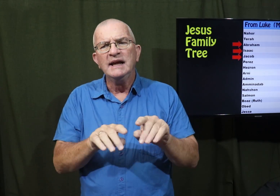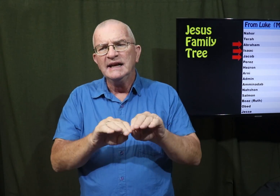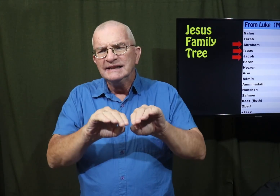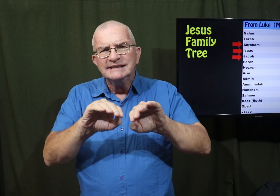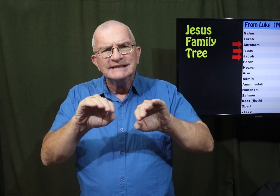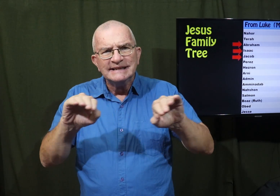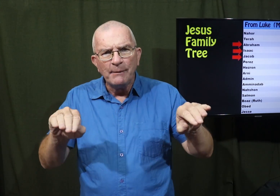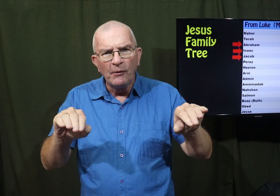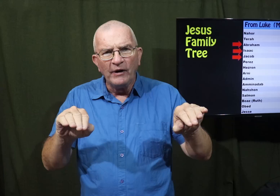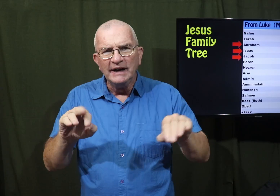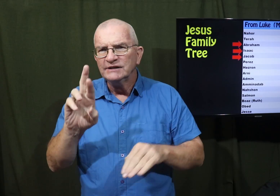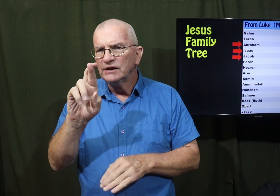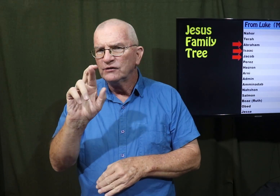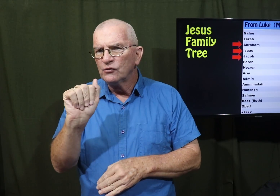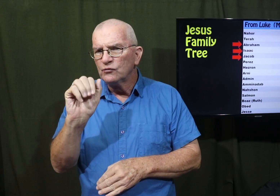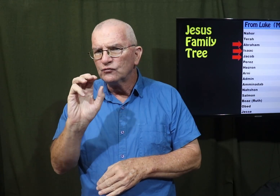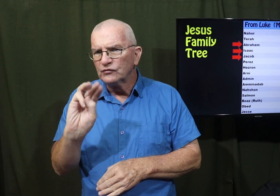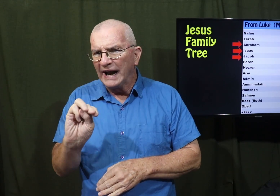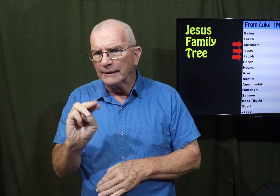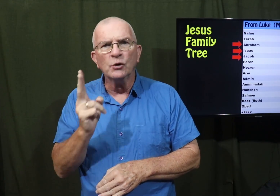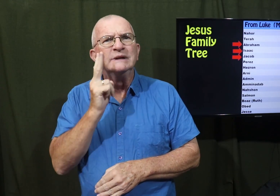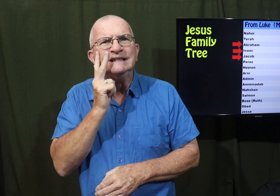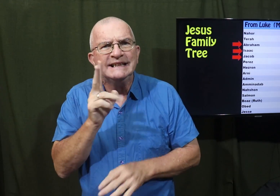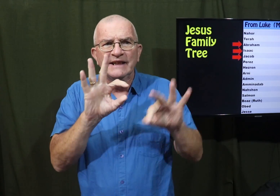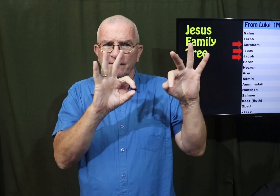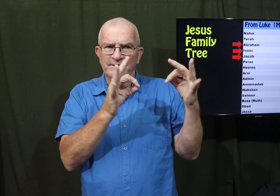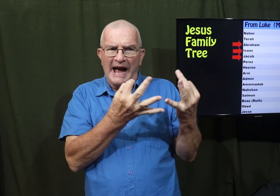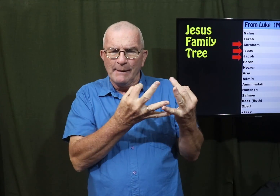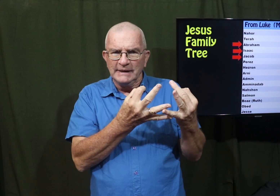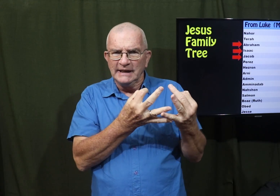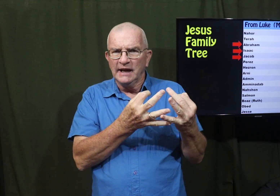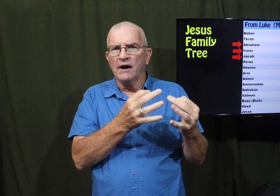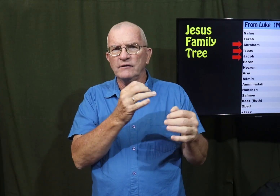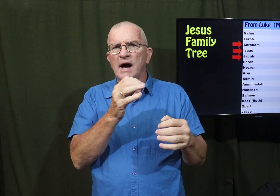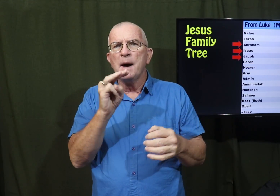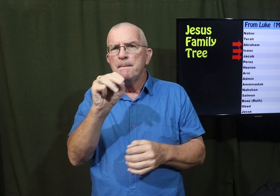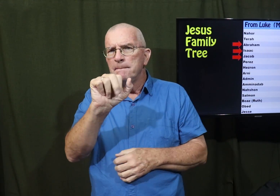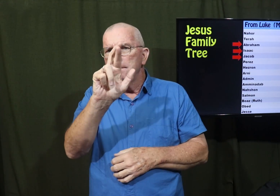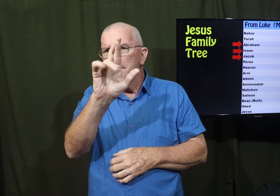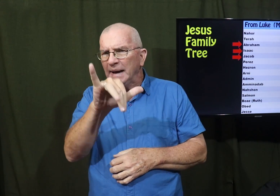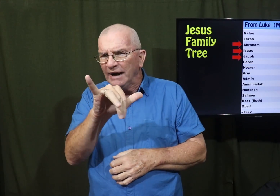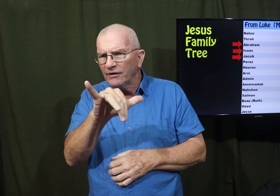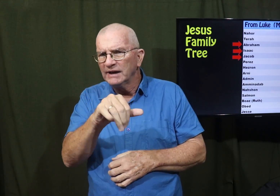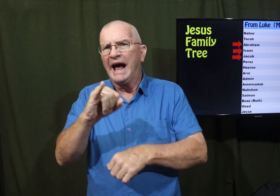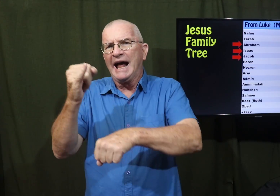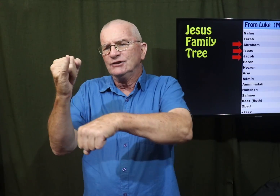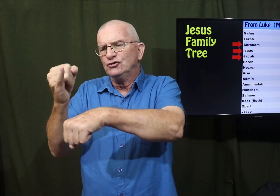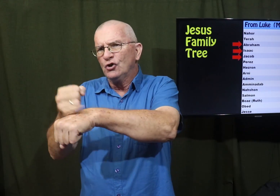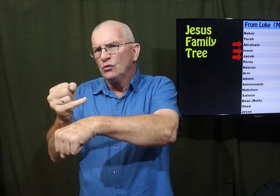Hezron, from Aram, separate for a little while and then they come back together again.